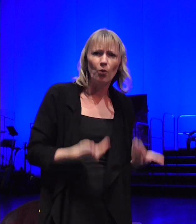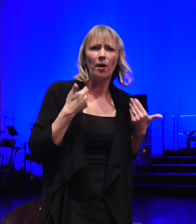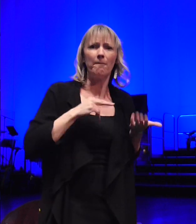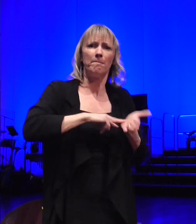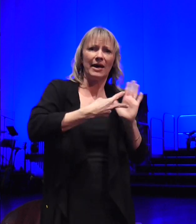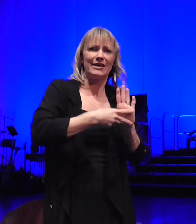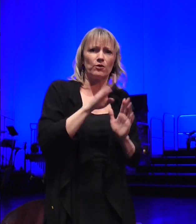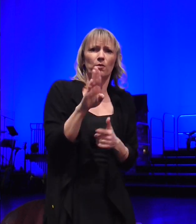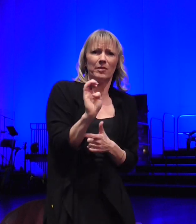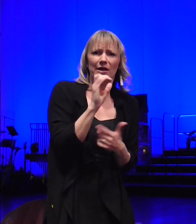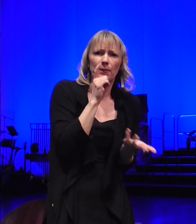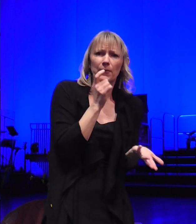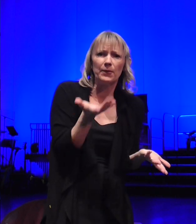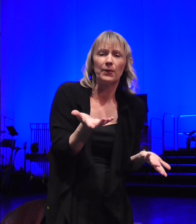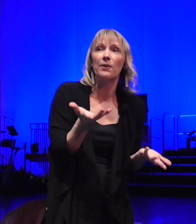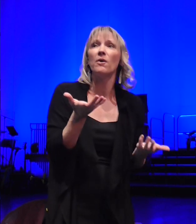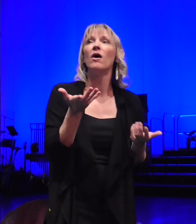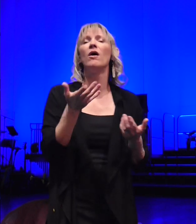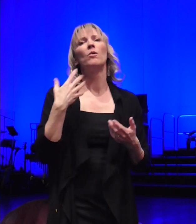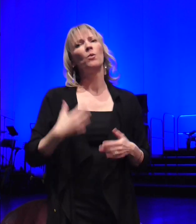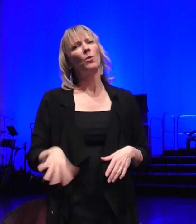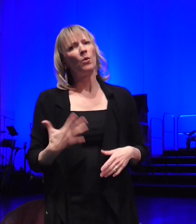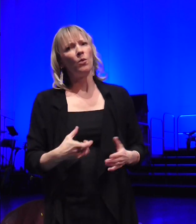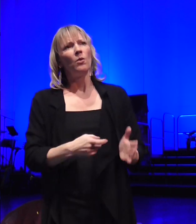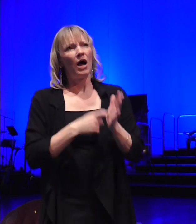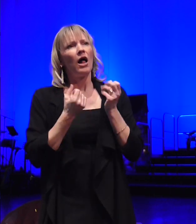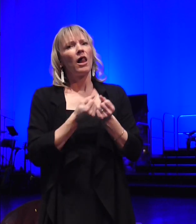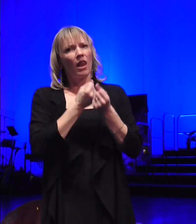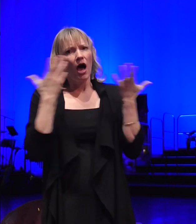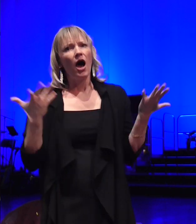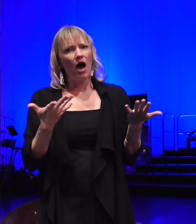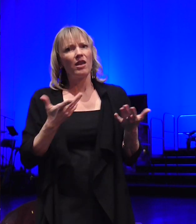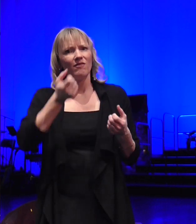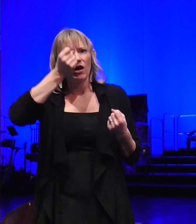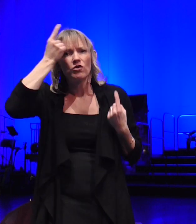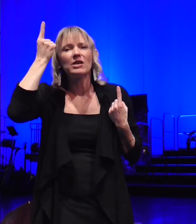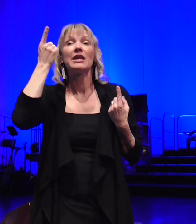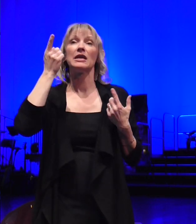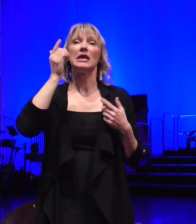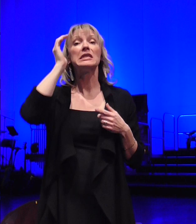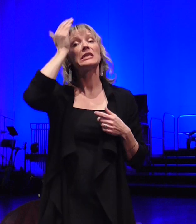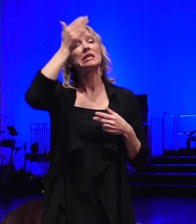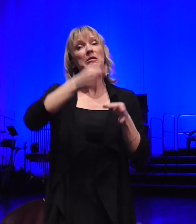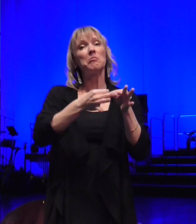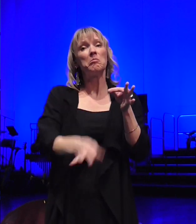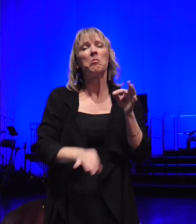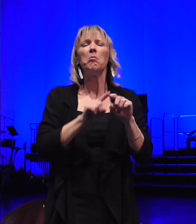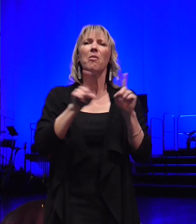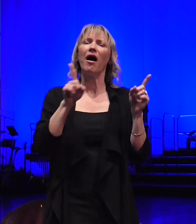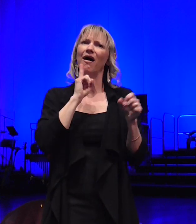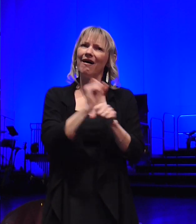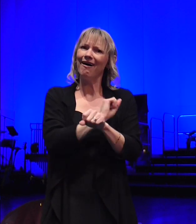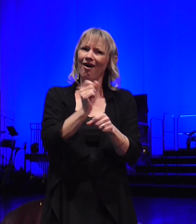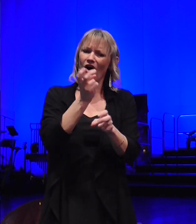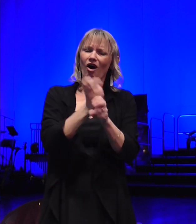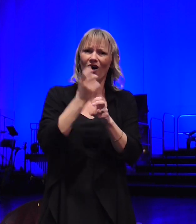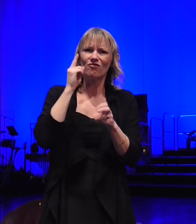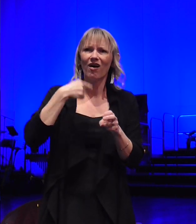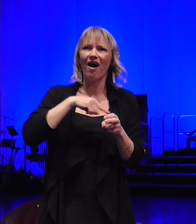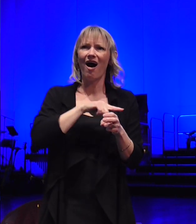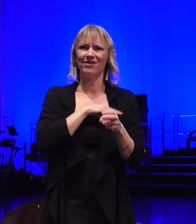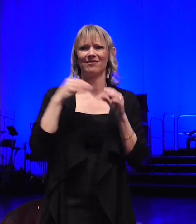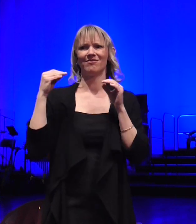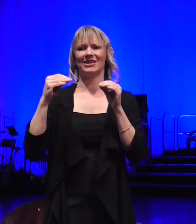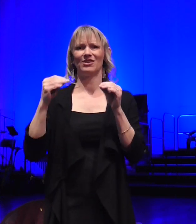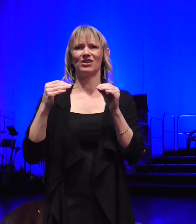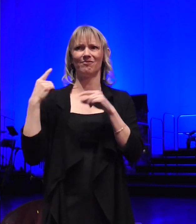be. And it takes some important understandings. This first one sounds simplistic, but it's hard for us who've been in this teaching for a long time. It's the